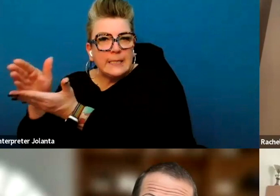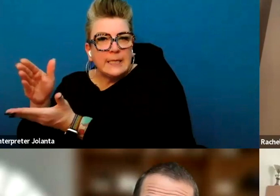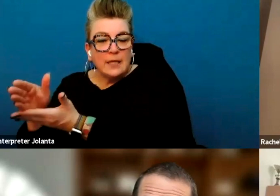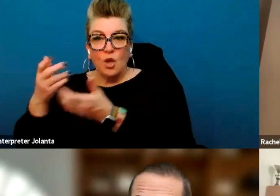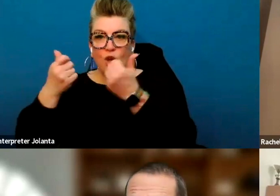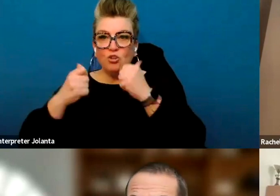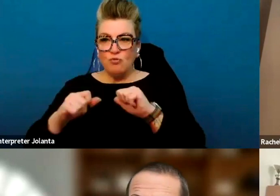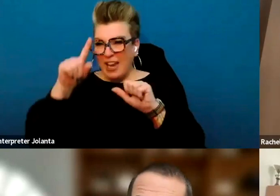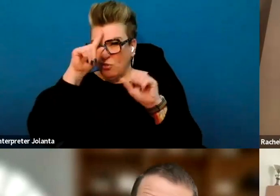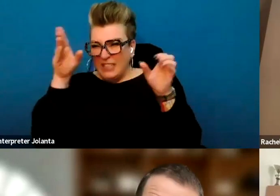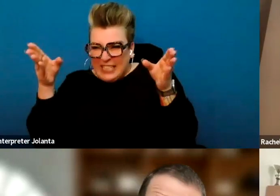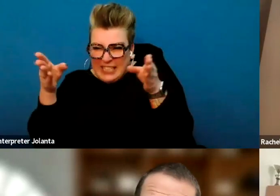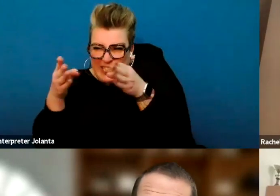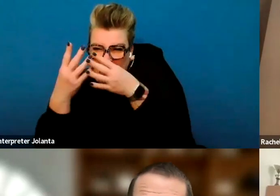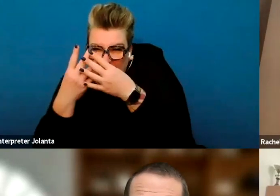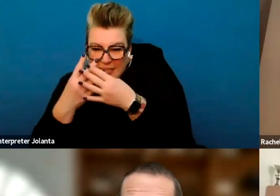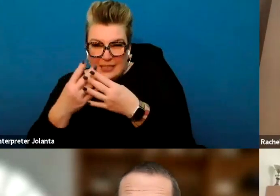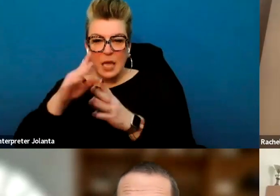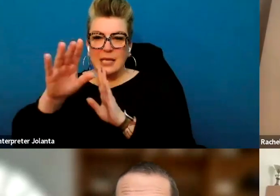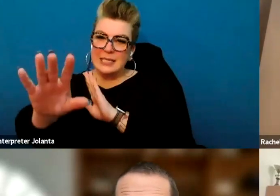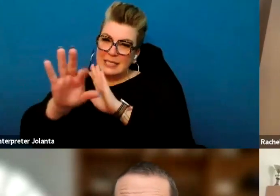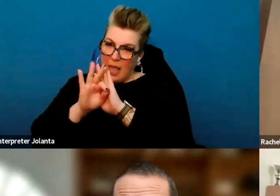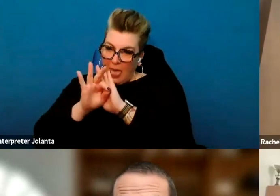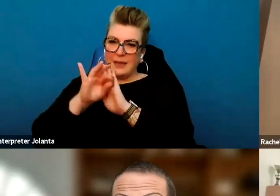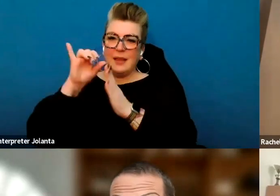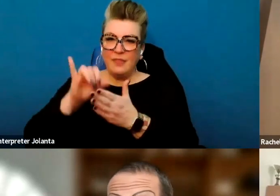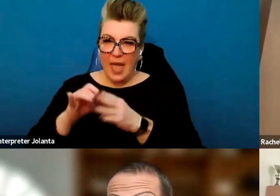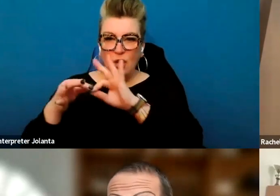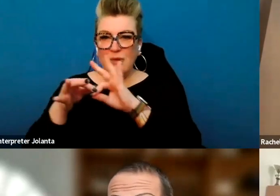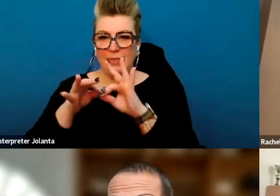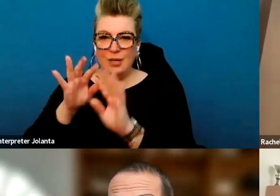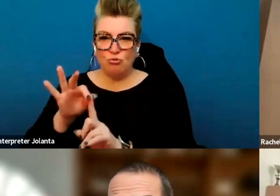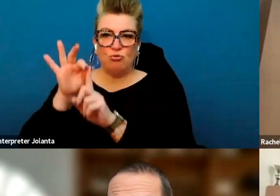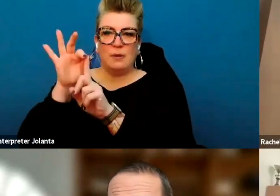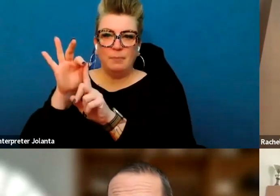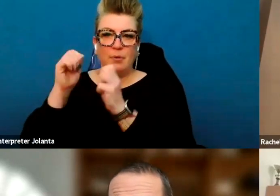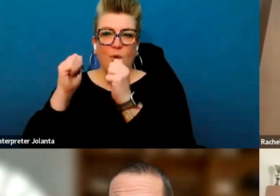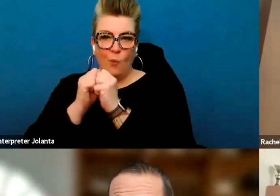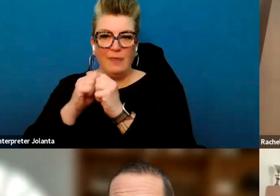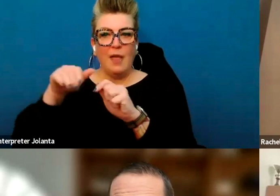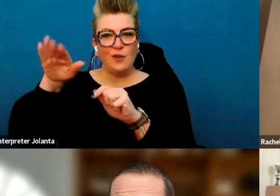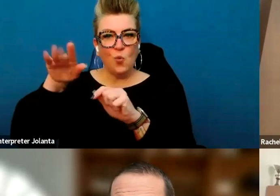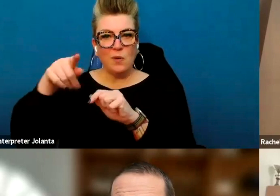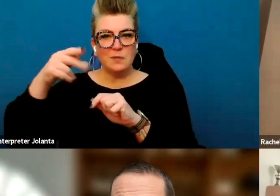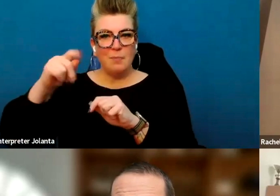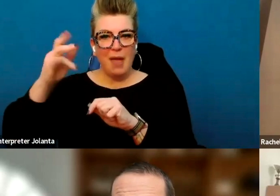a selective relationship of the dorsal pathway with phonology. And actually we have shown